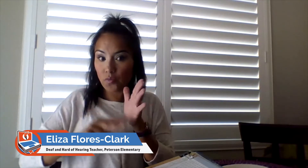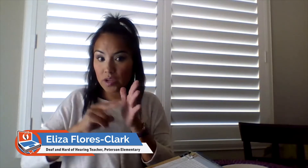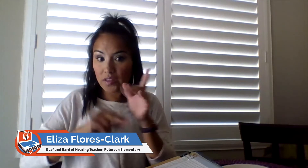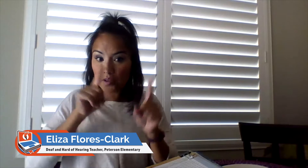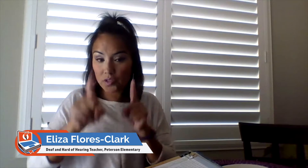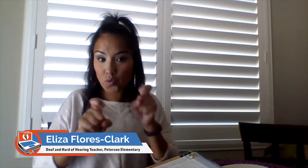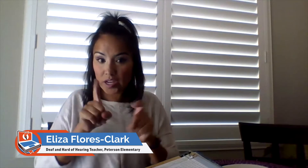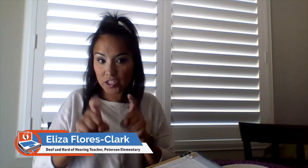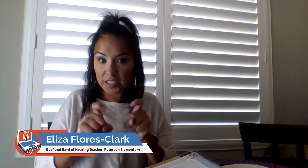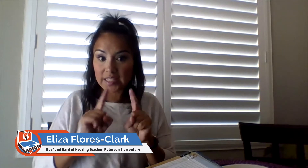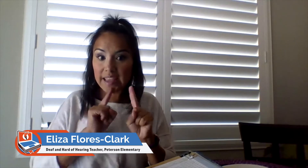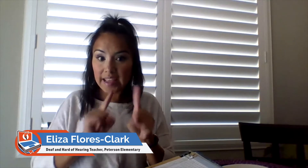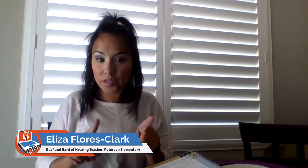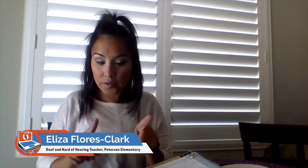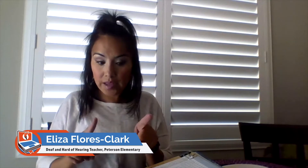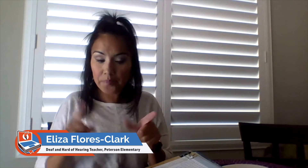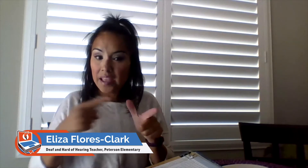read those questions and answer them.